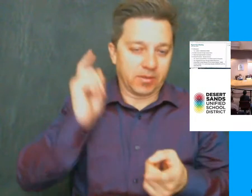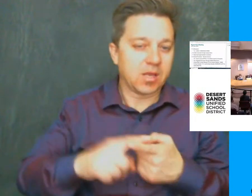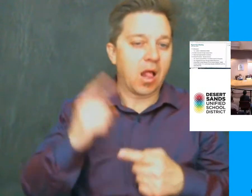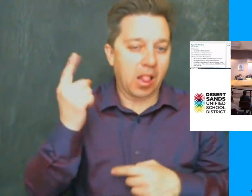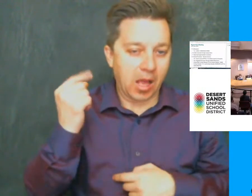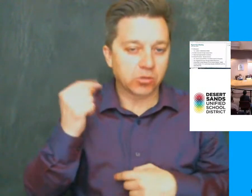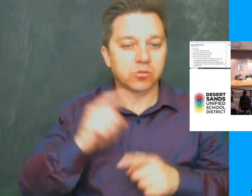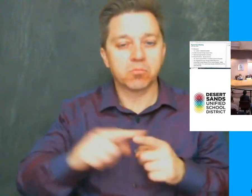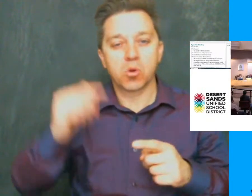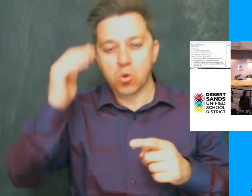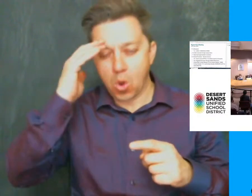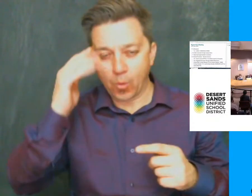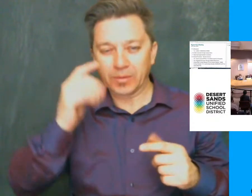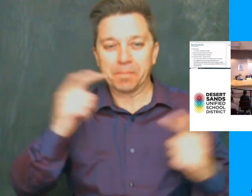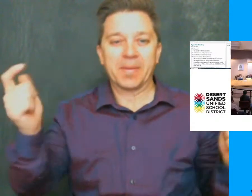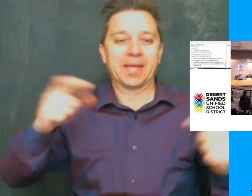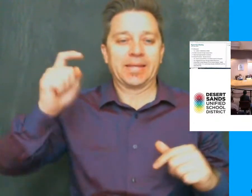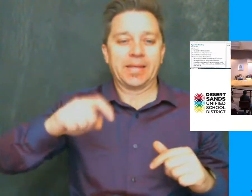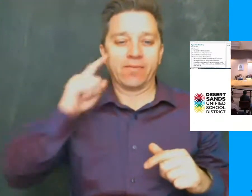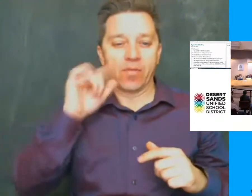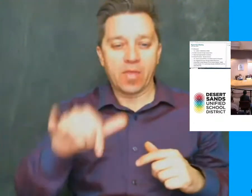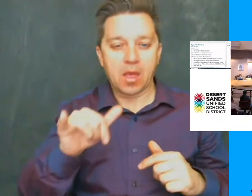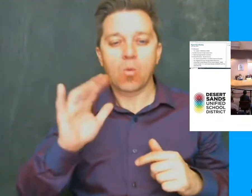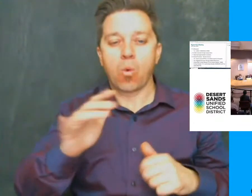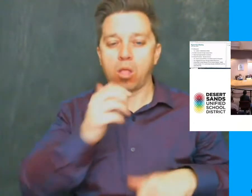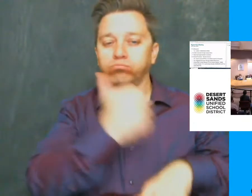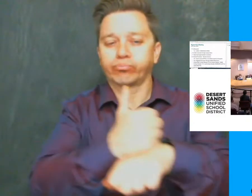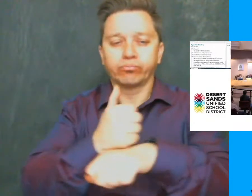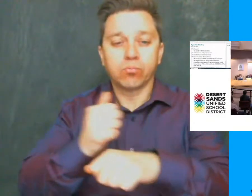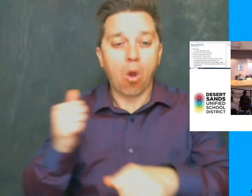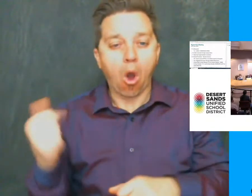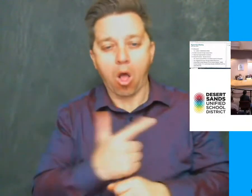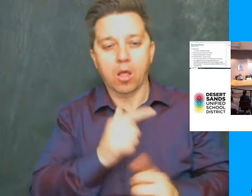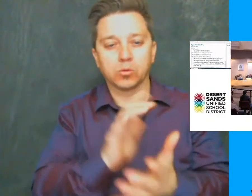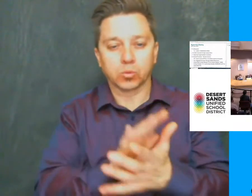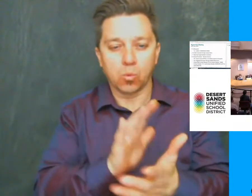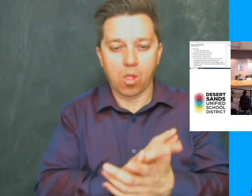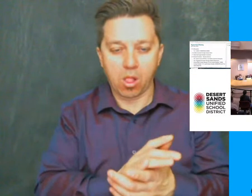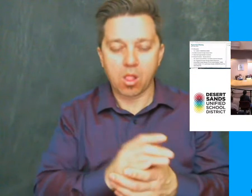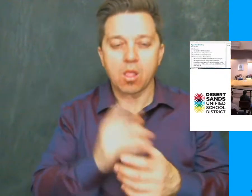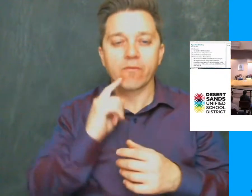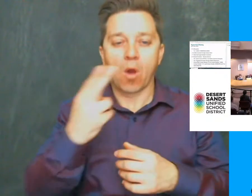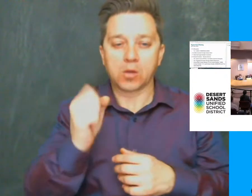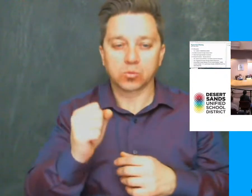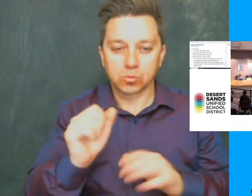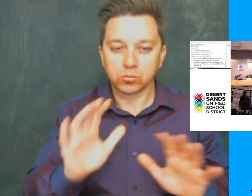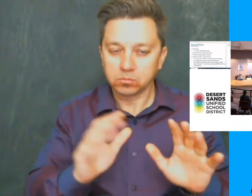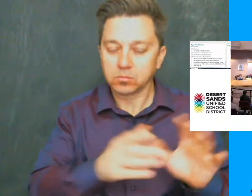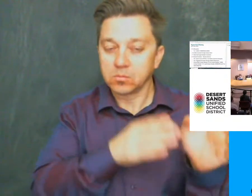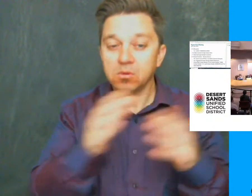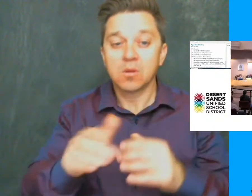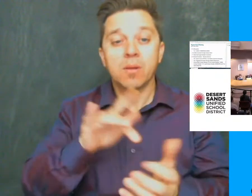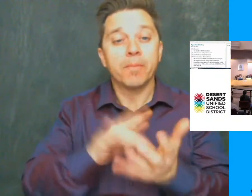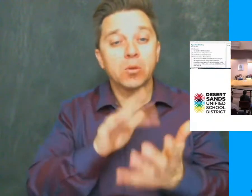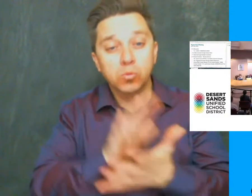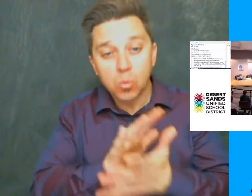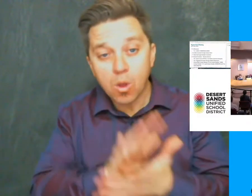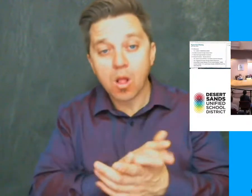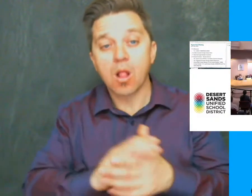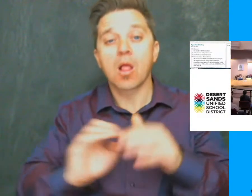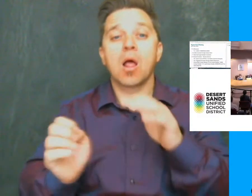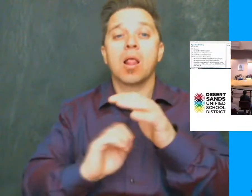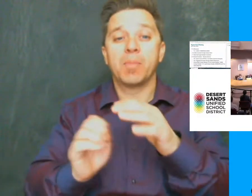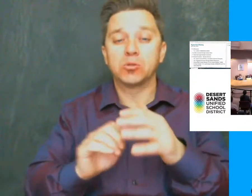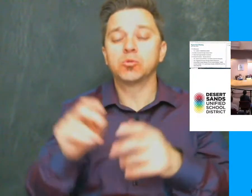that the need will be great, we will have those hosted at each of our school sites. And then our middle schools and our elementary schools will